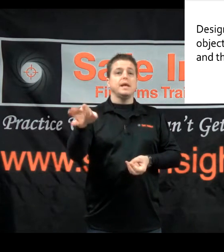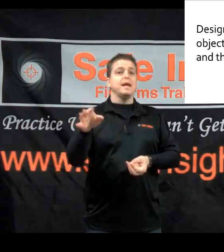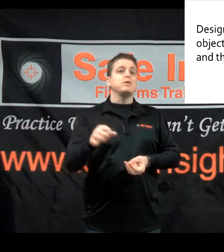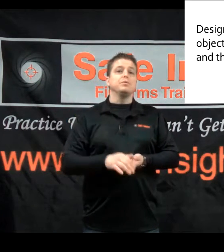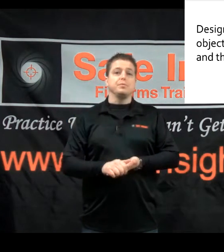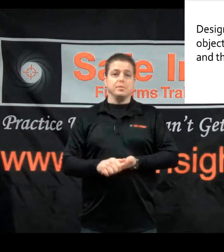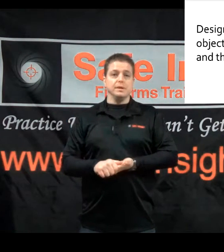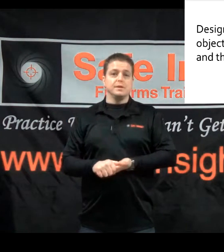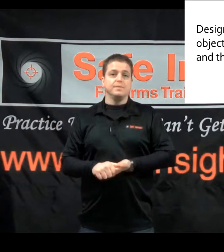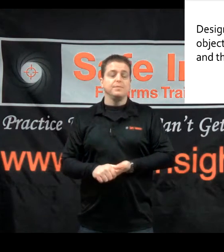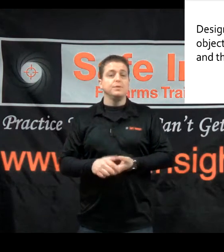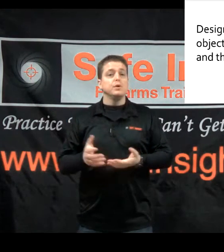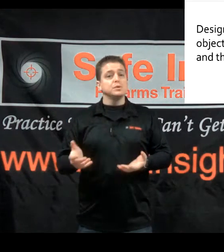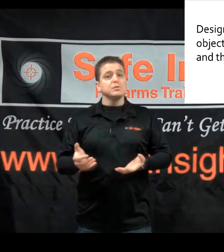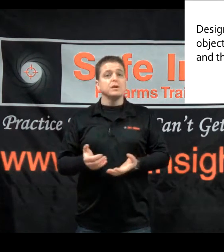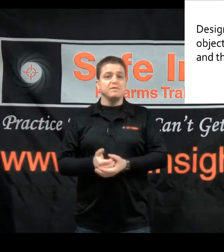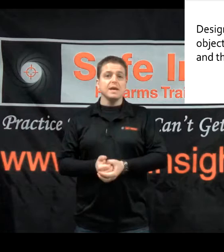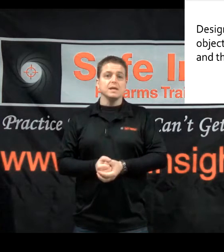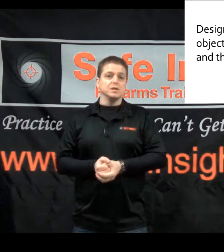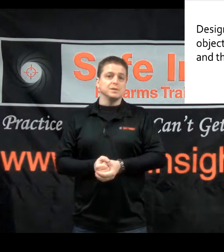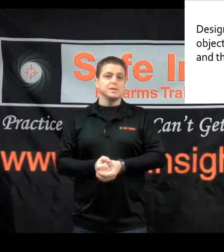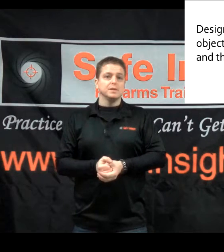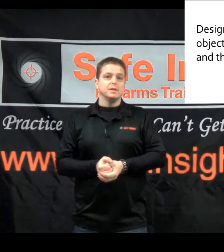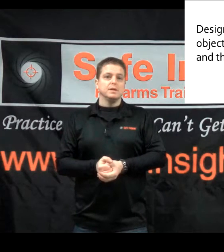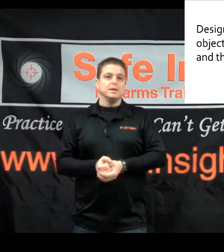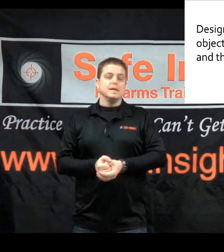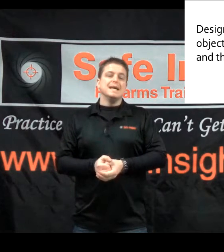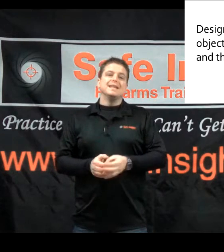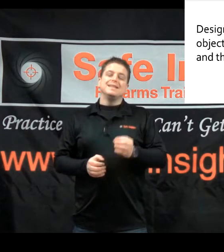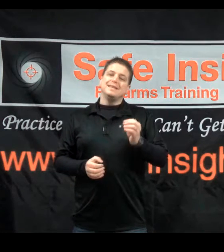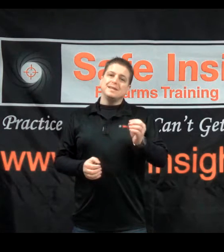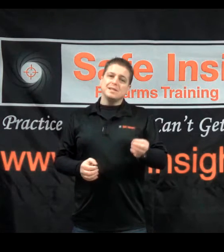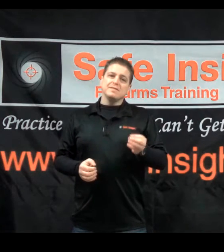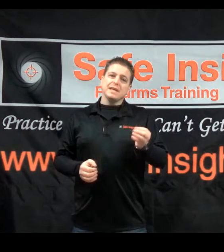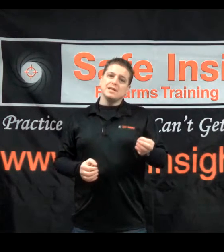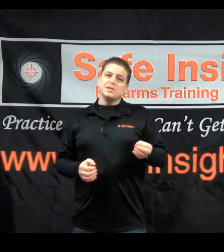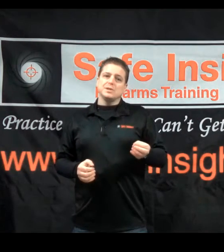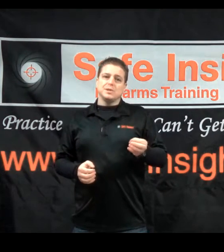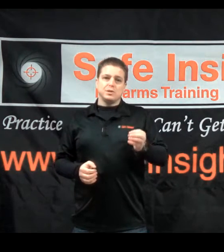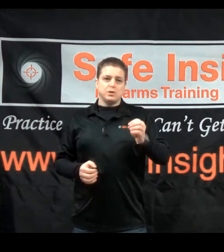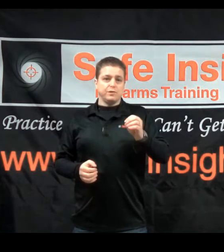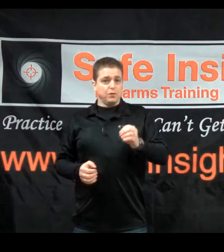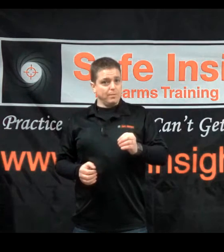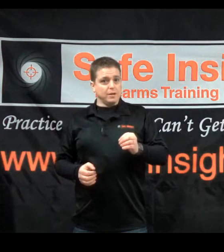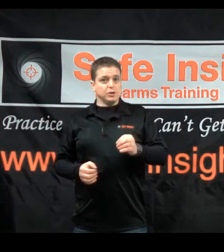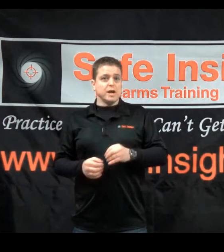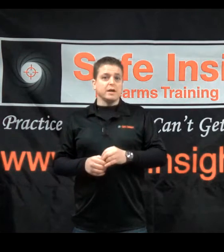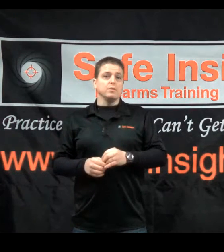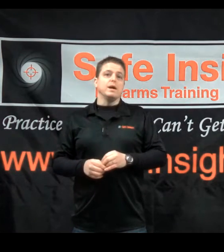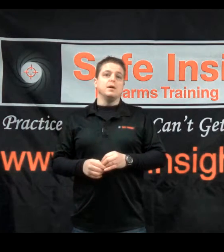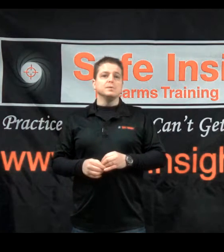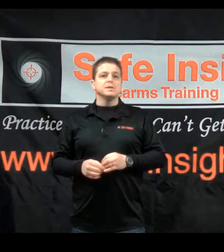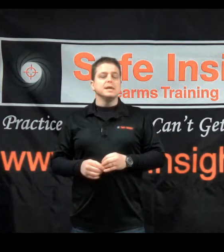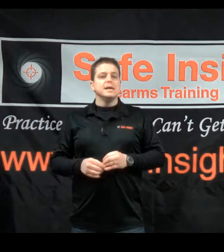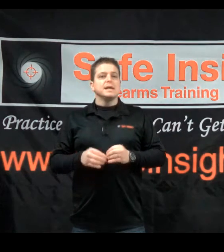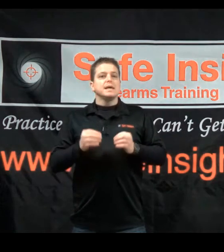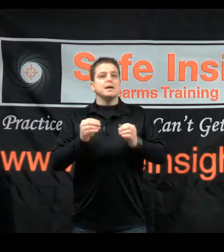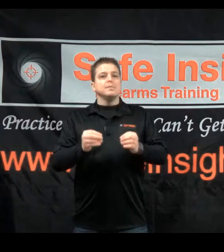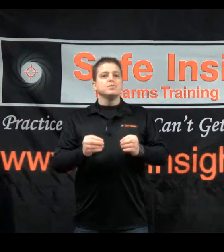and go through it. Those are their advantages. The disadvantages to full metal jacket rounds comes when